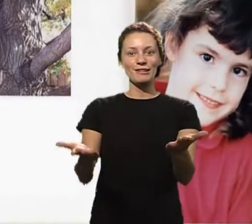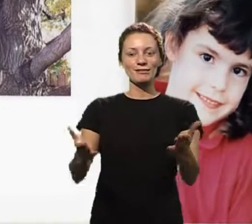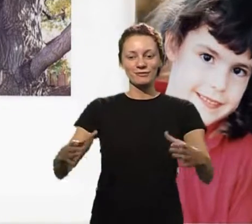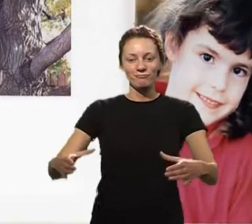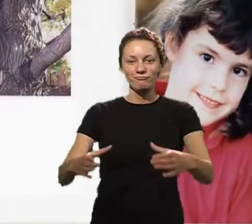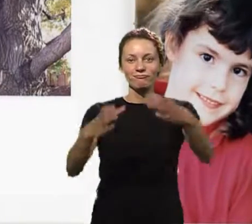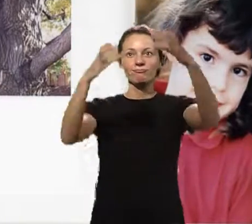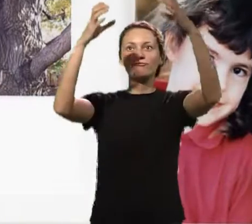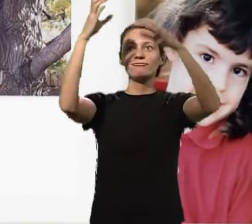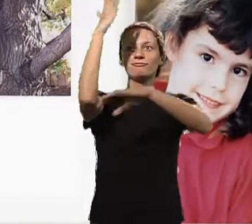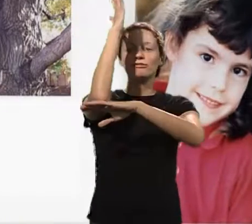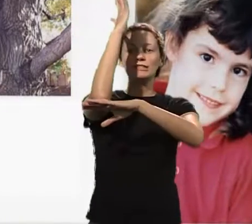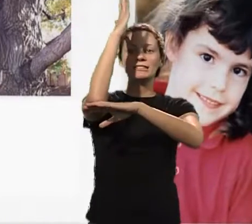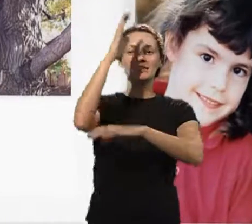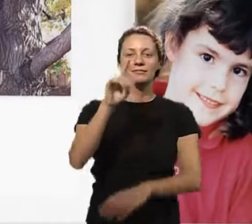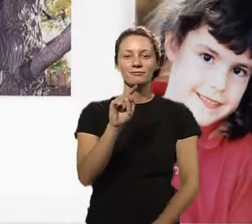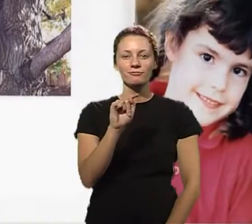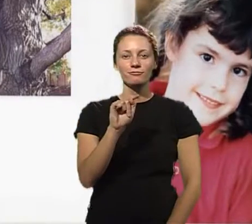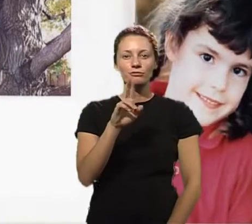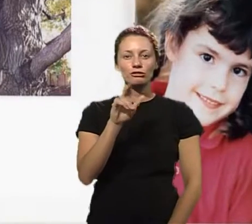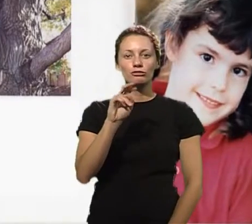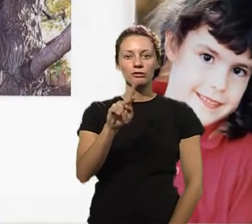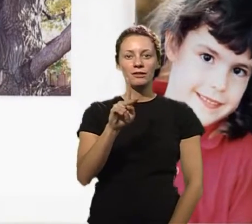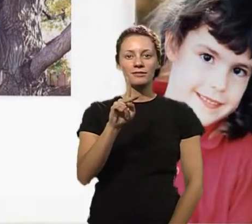Come and see. Follow me.